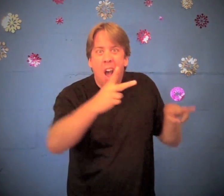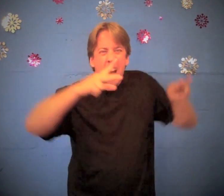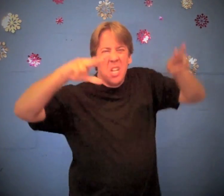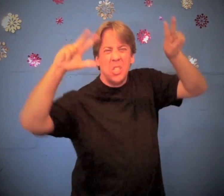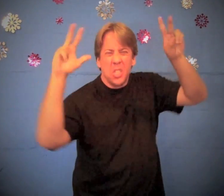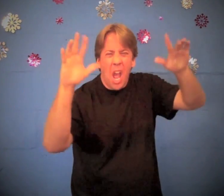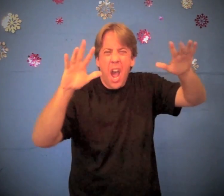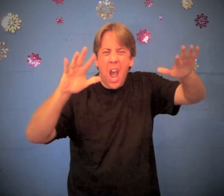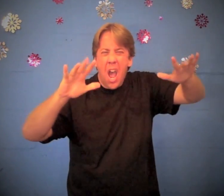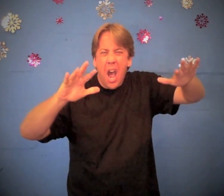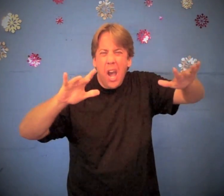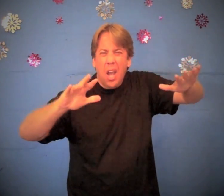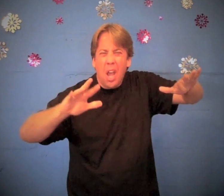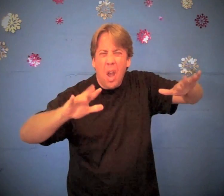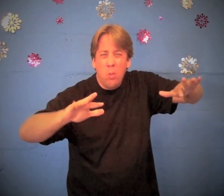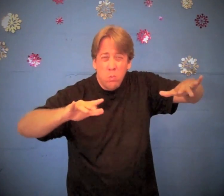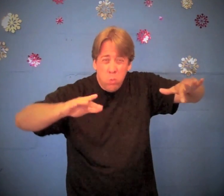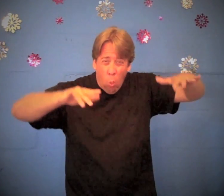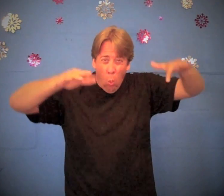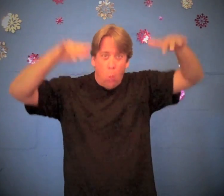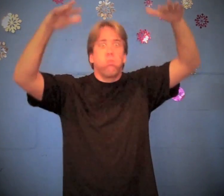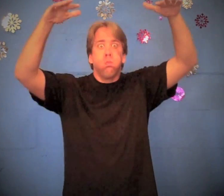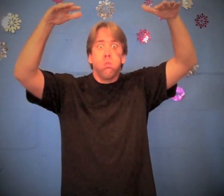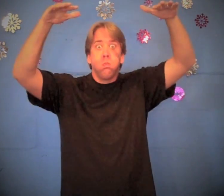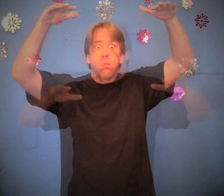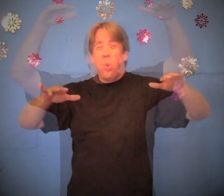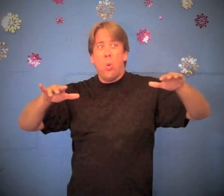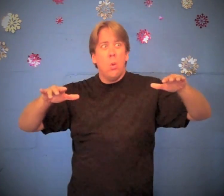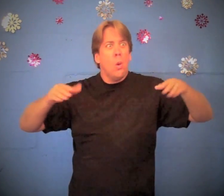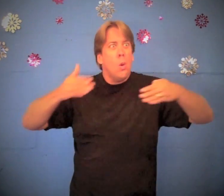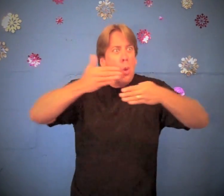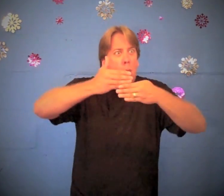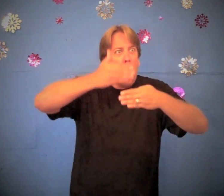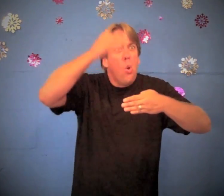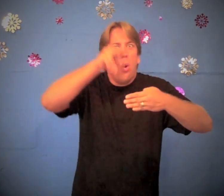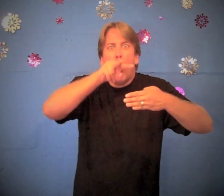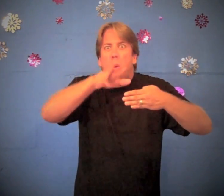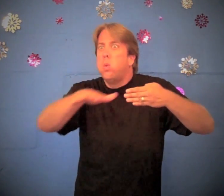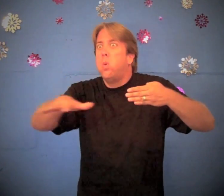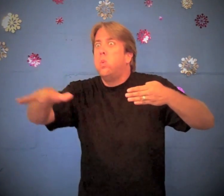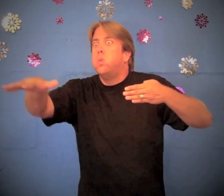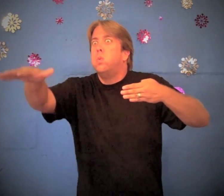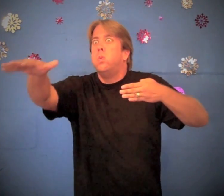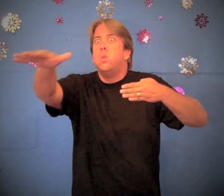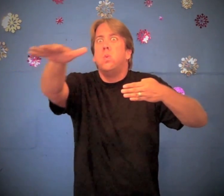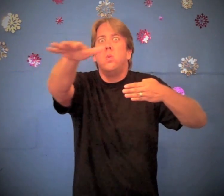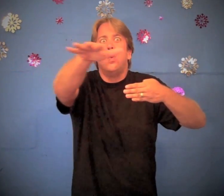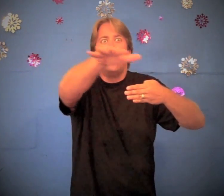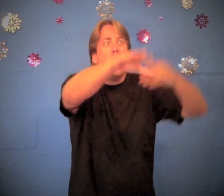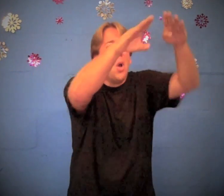Snow had fallen during the night. It covered everything as far as he could